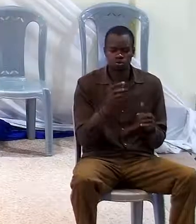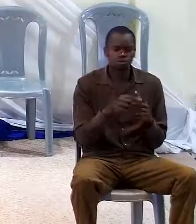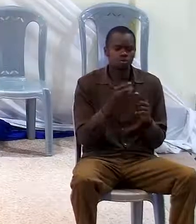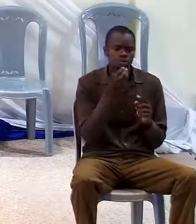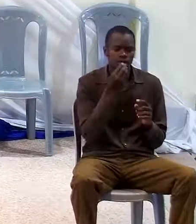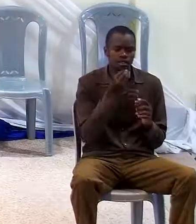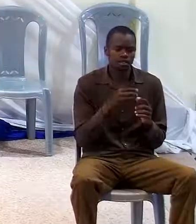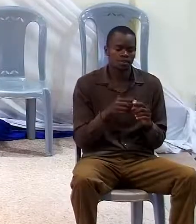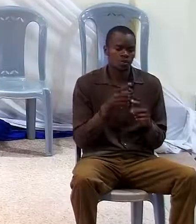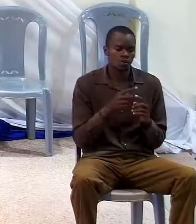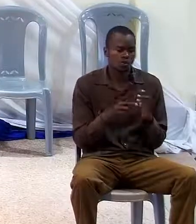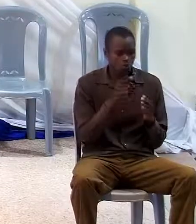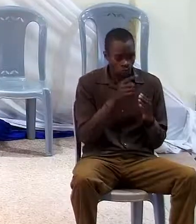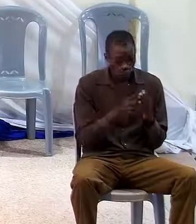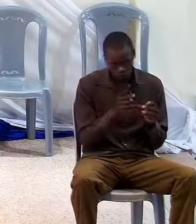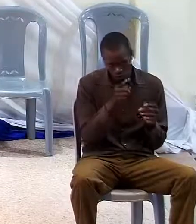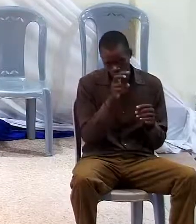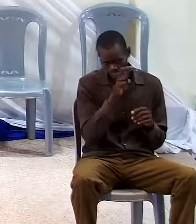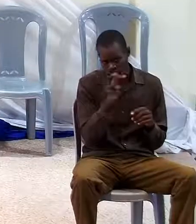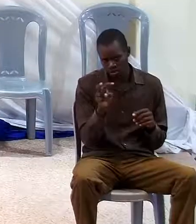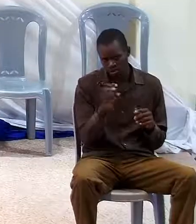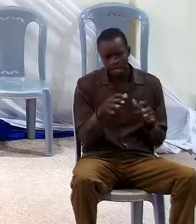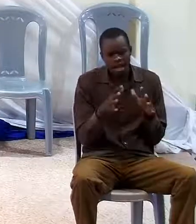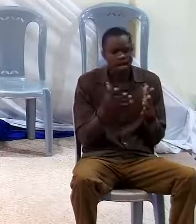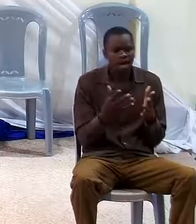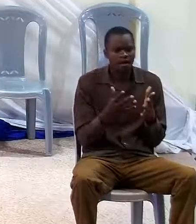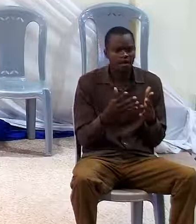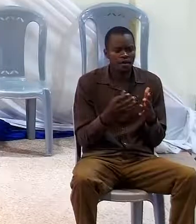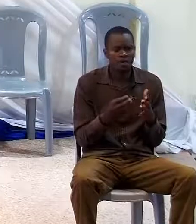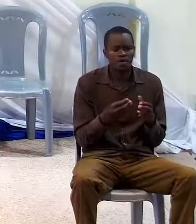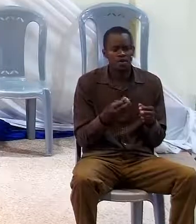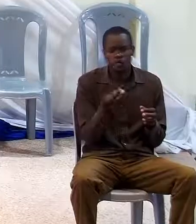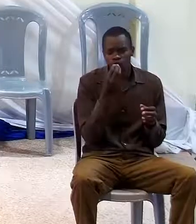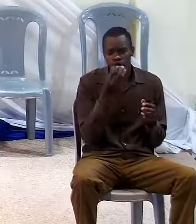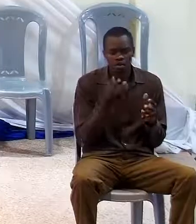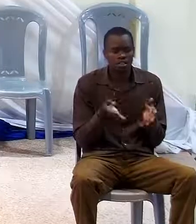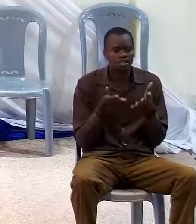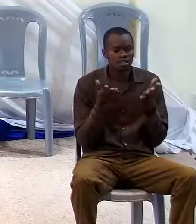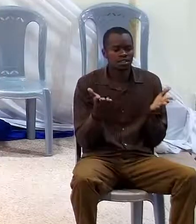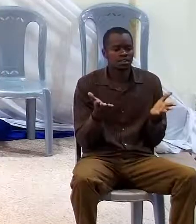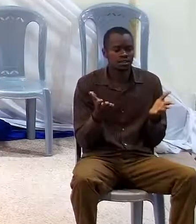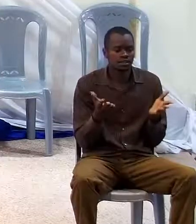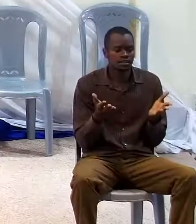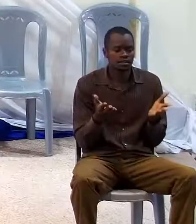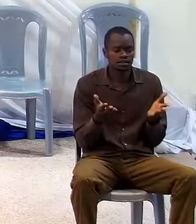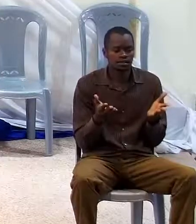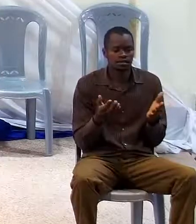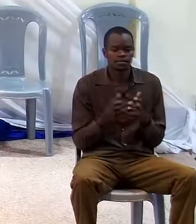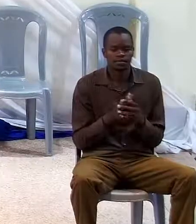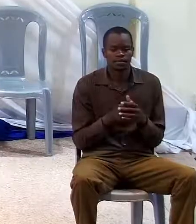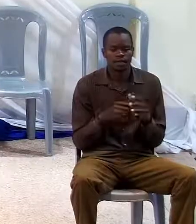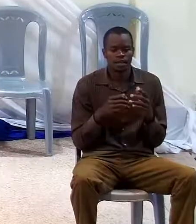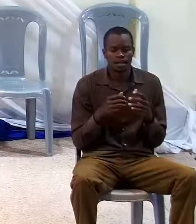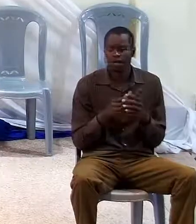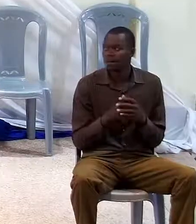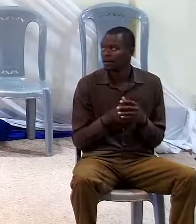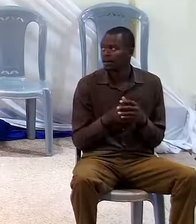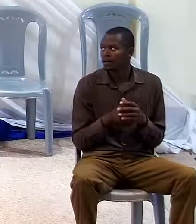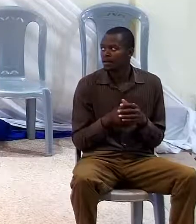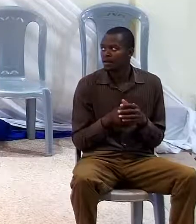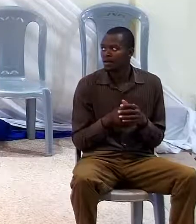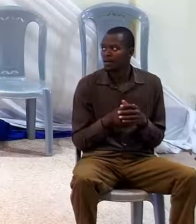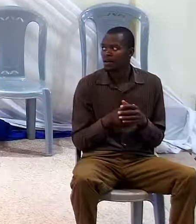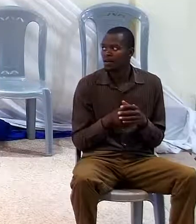food is presented, how that food is. You don't even mind about how it was cooked,